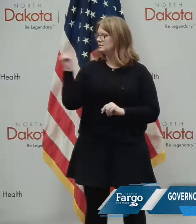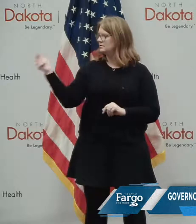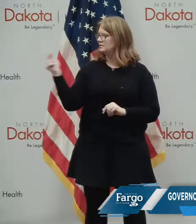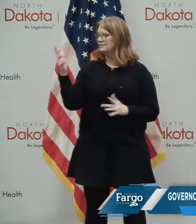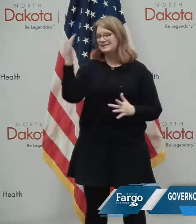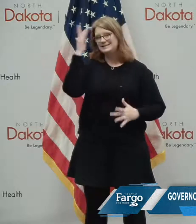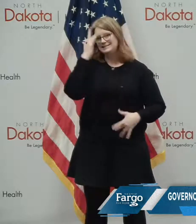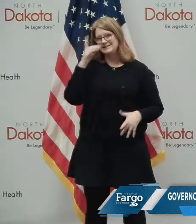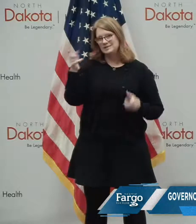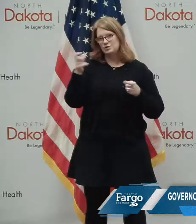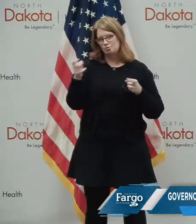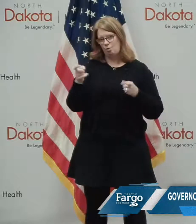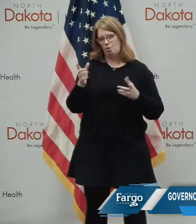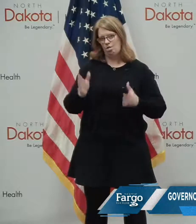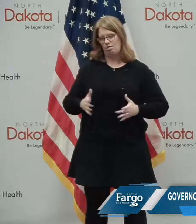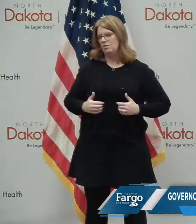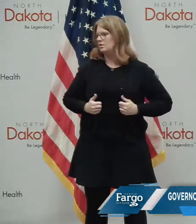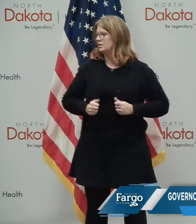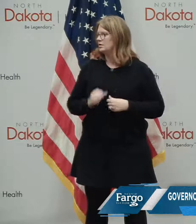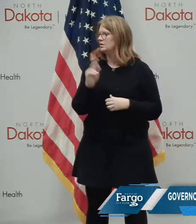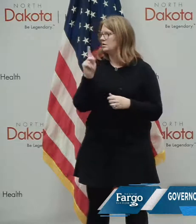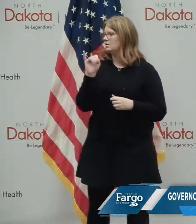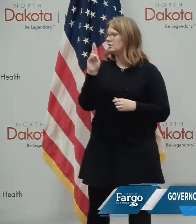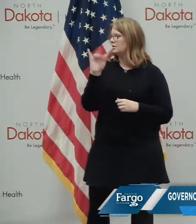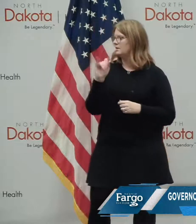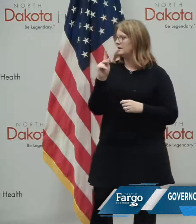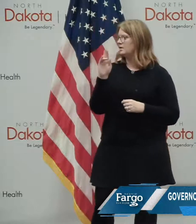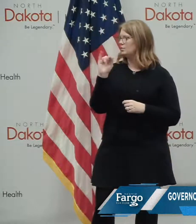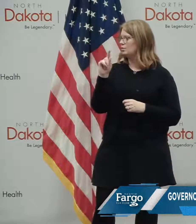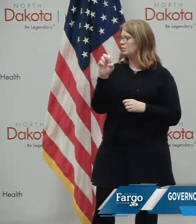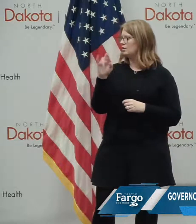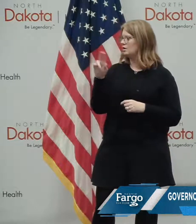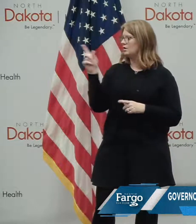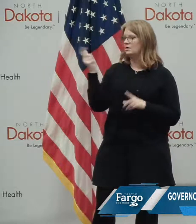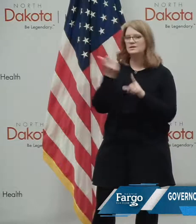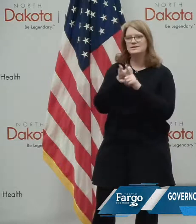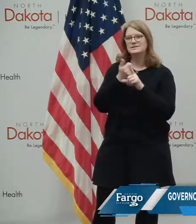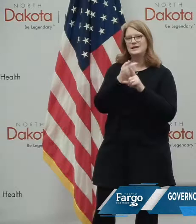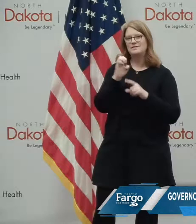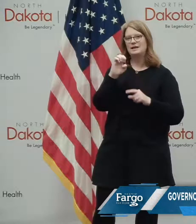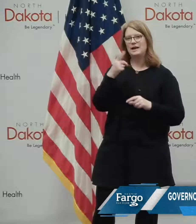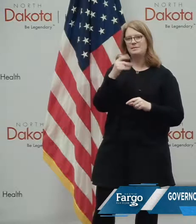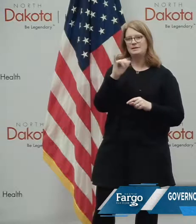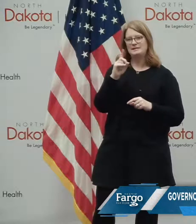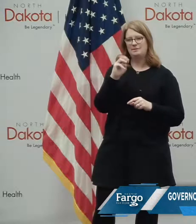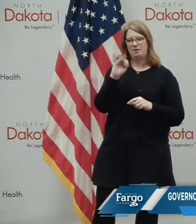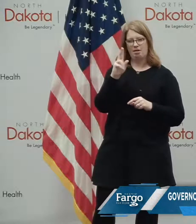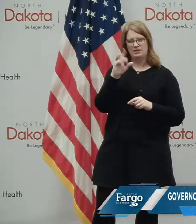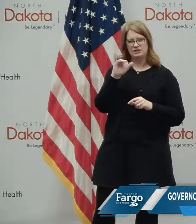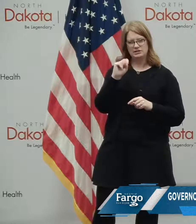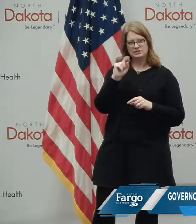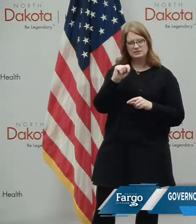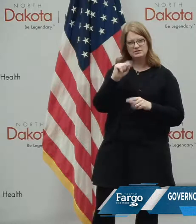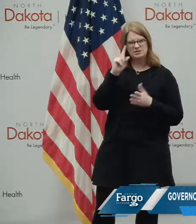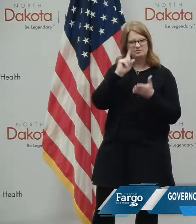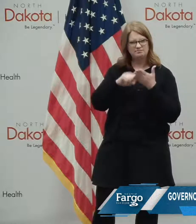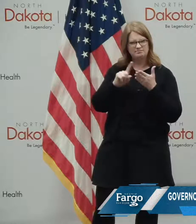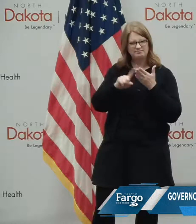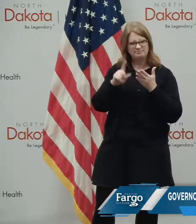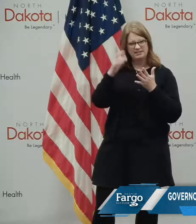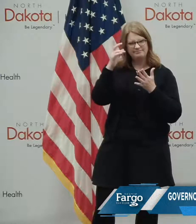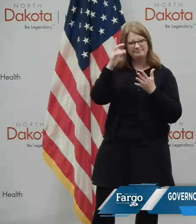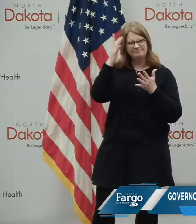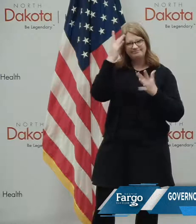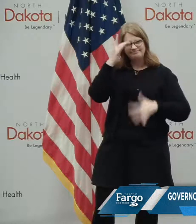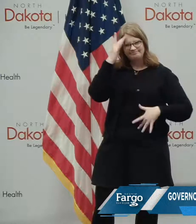disease control director, Kirby Kruger. Kirby's an epidemiologist. He's served the state for a long time,